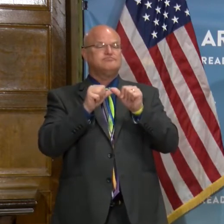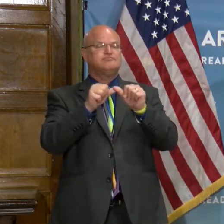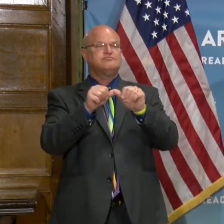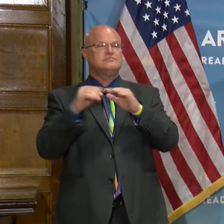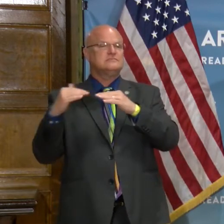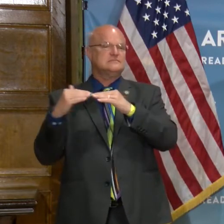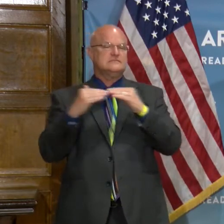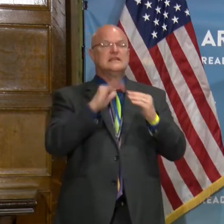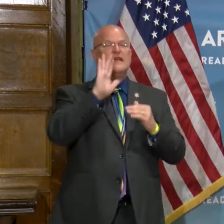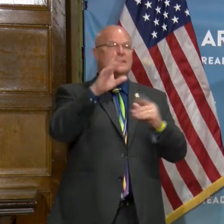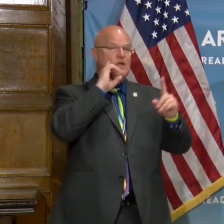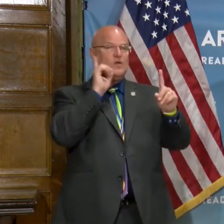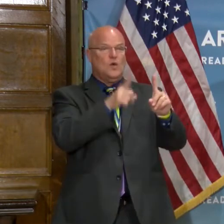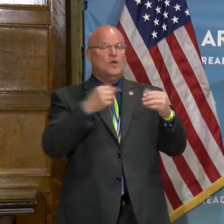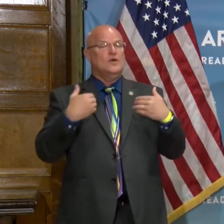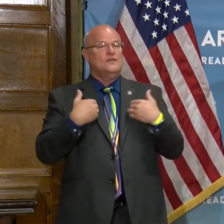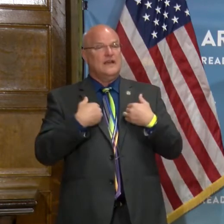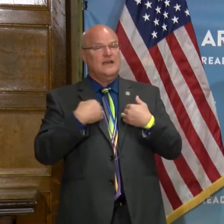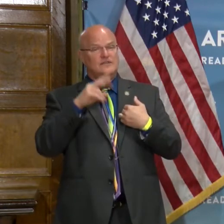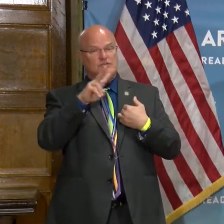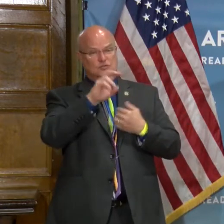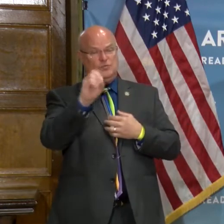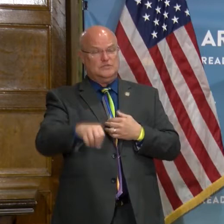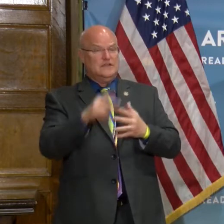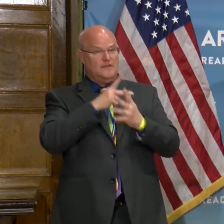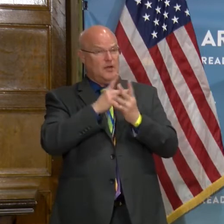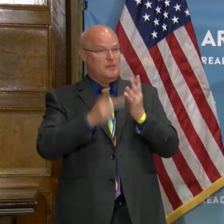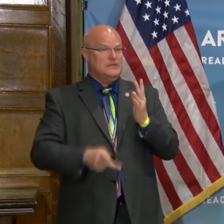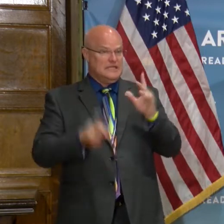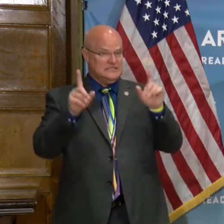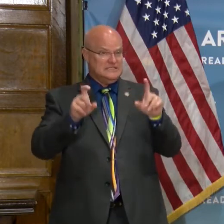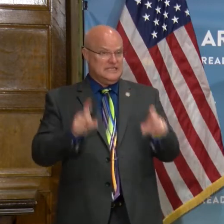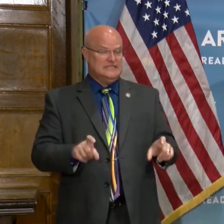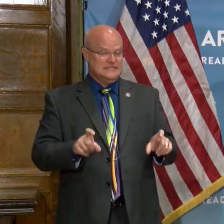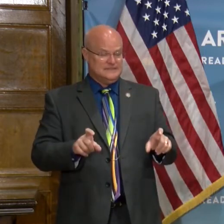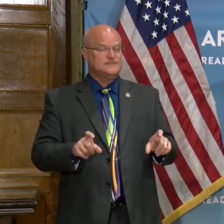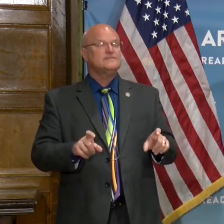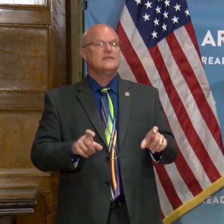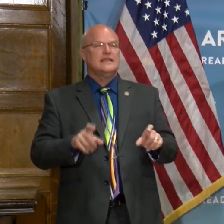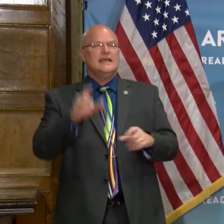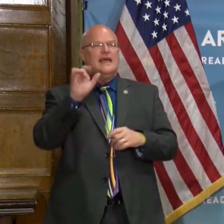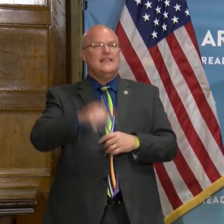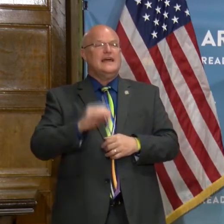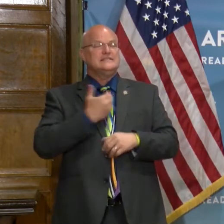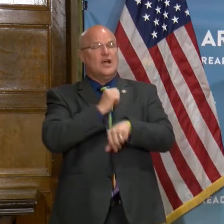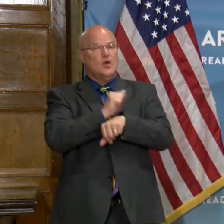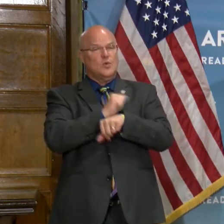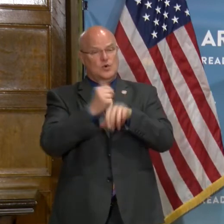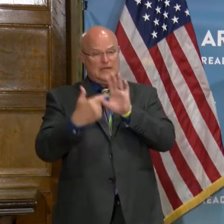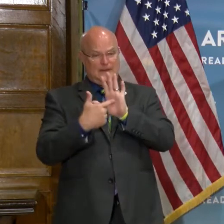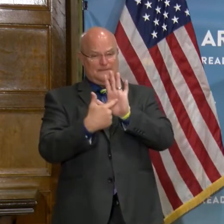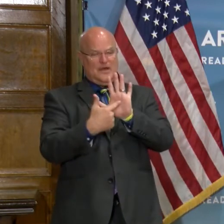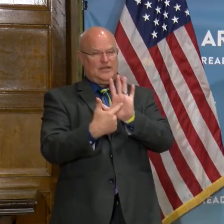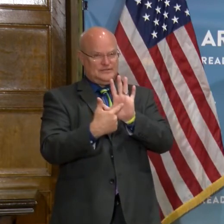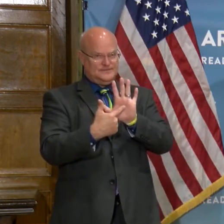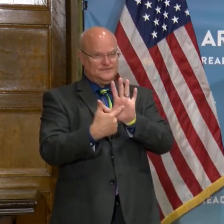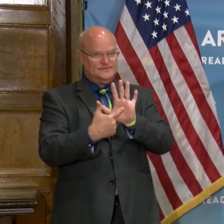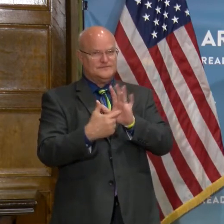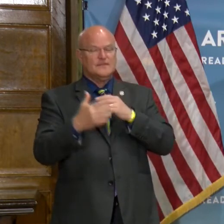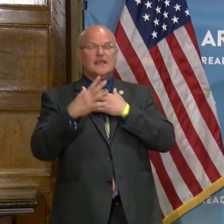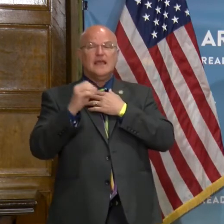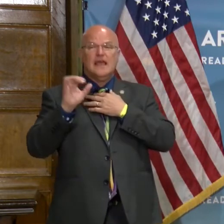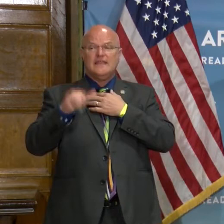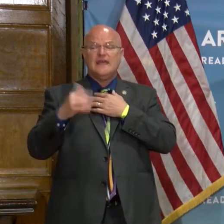with their goal of having 2% of our population tested. So that is our working model.